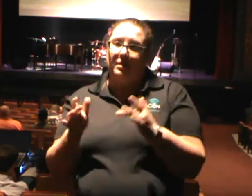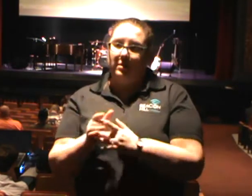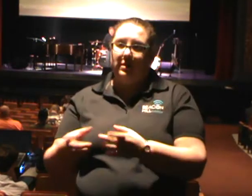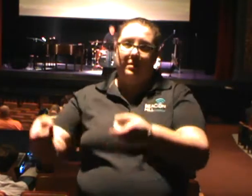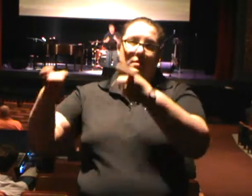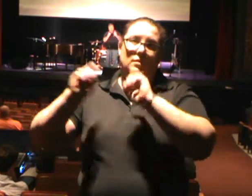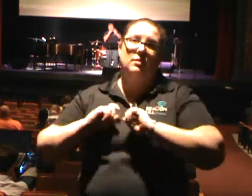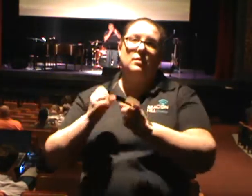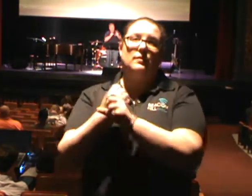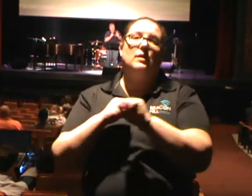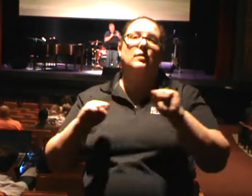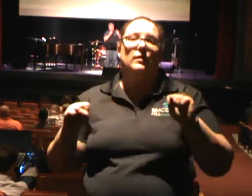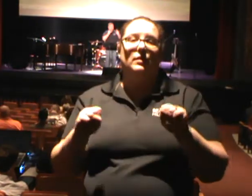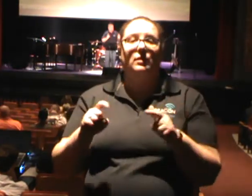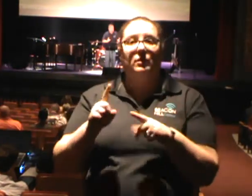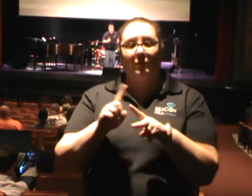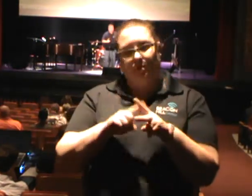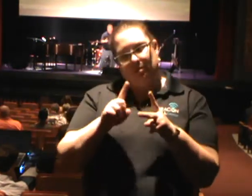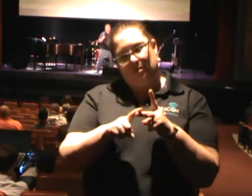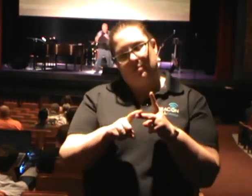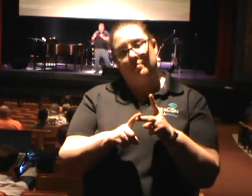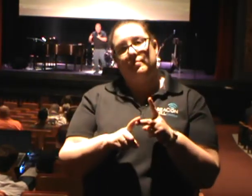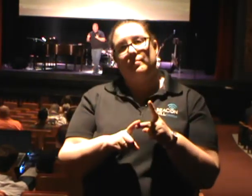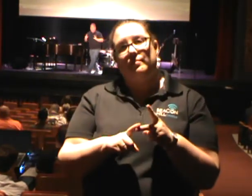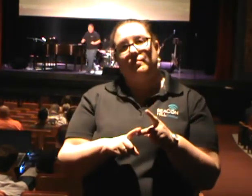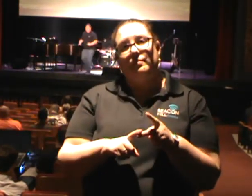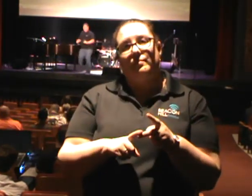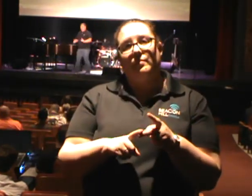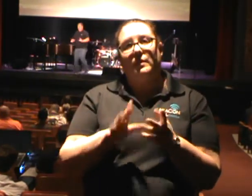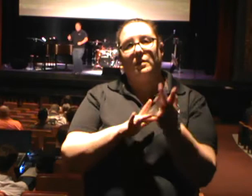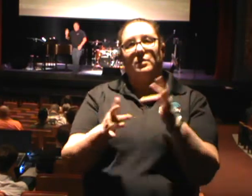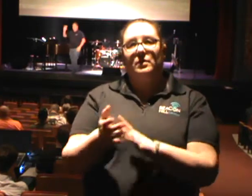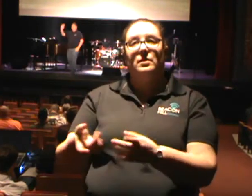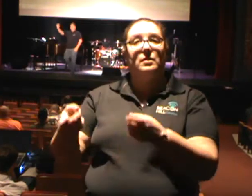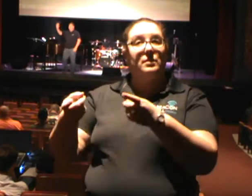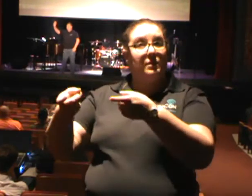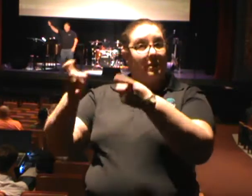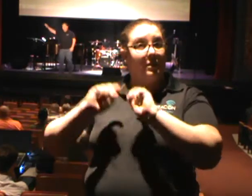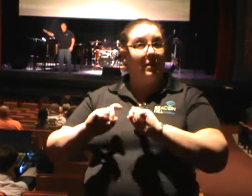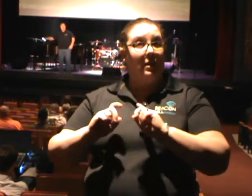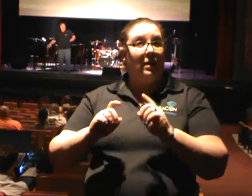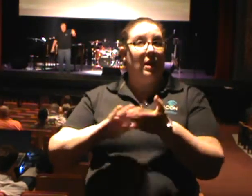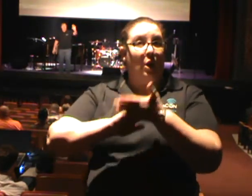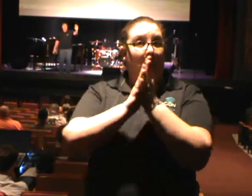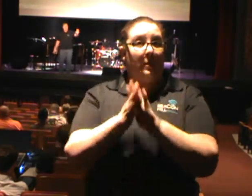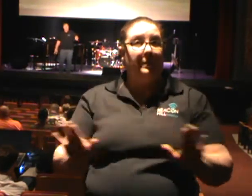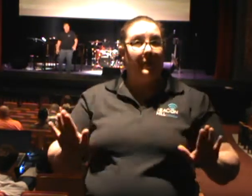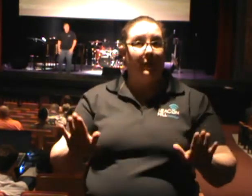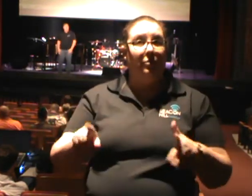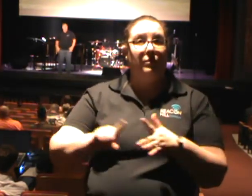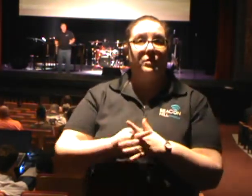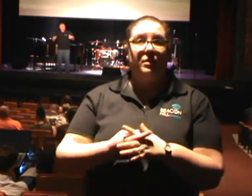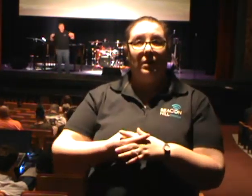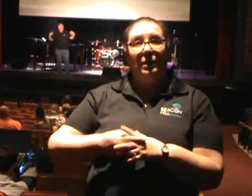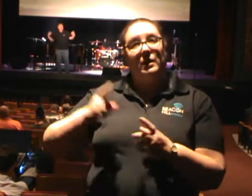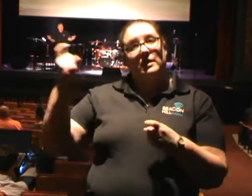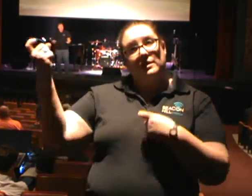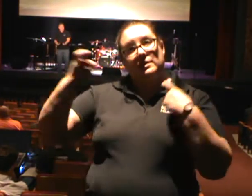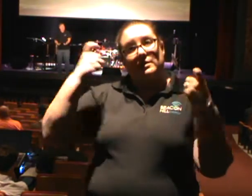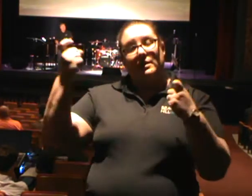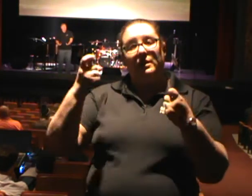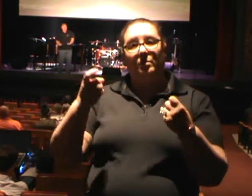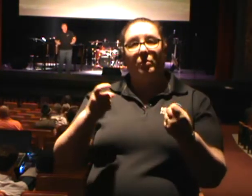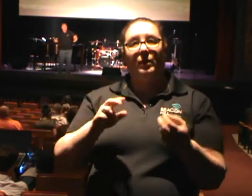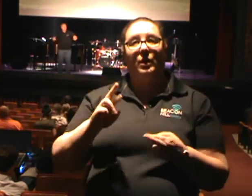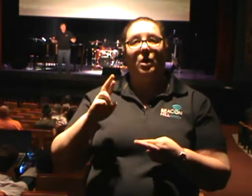provides salvation. Secondly, Jesus provides peace. We just started Celebrate Recovery on Wednesday night because there are a lot